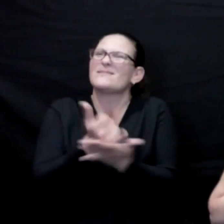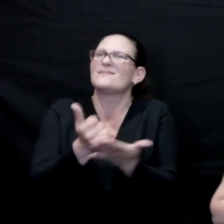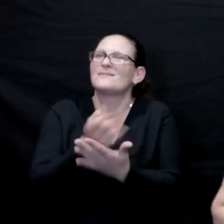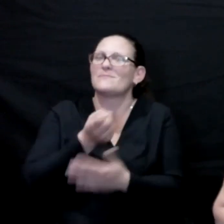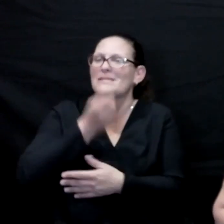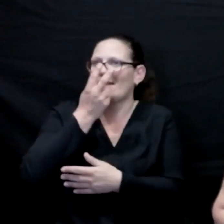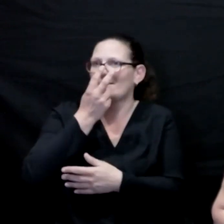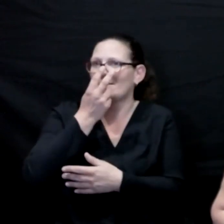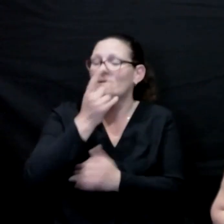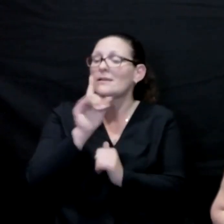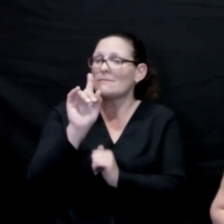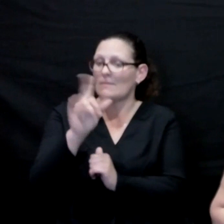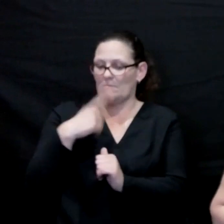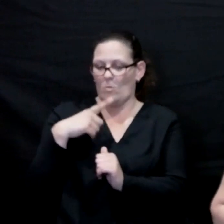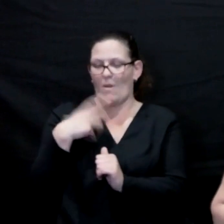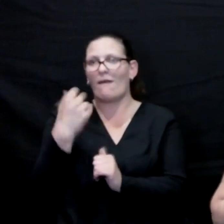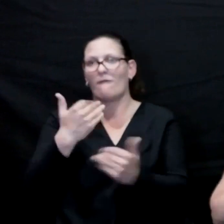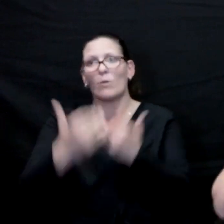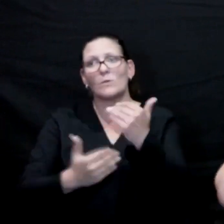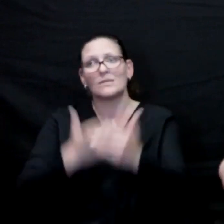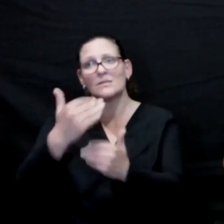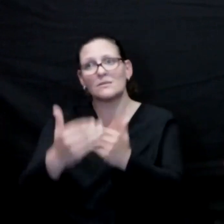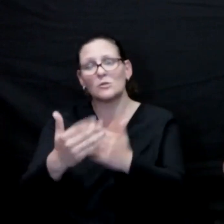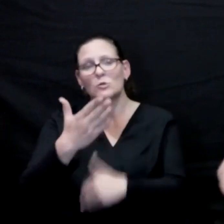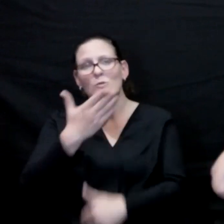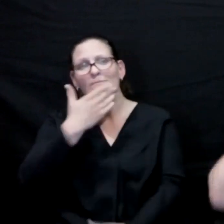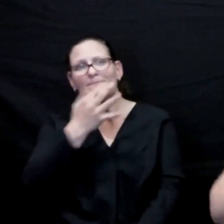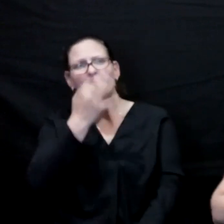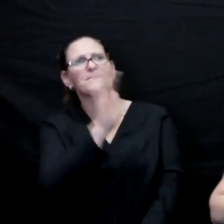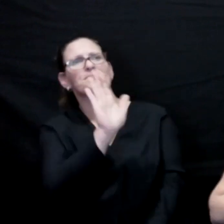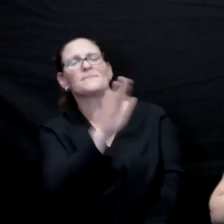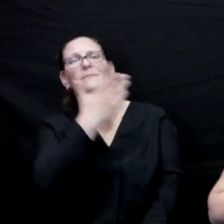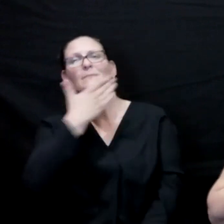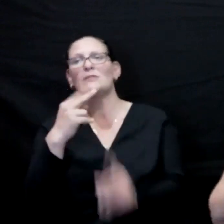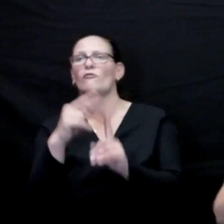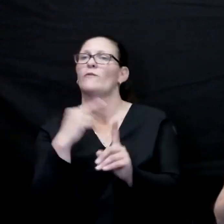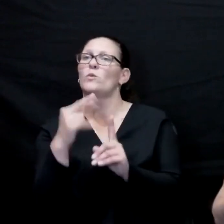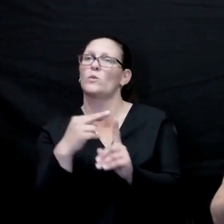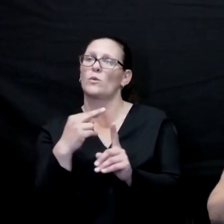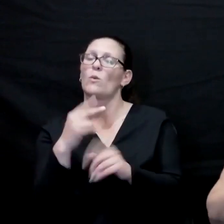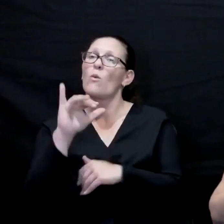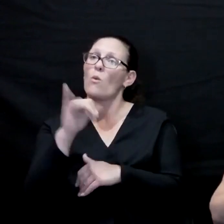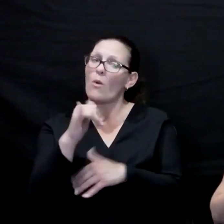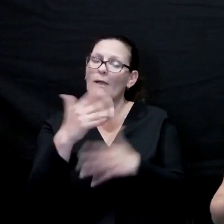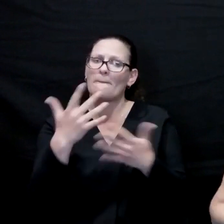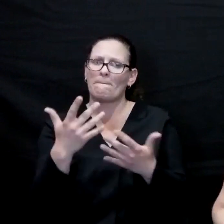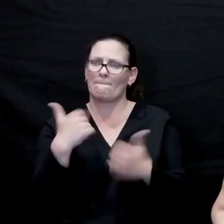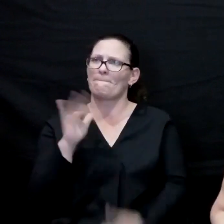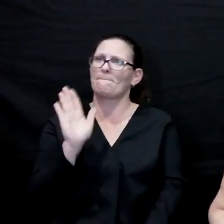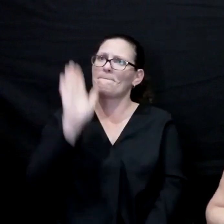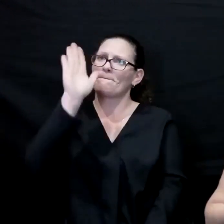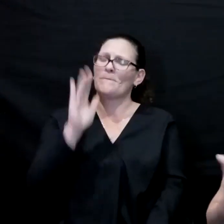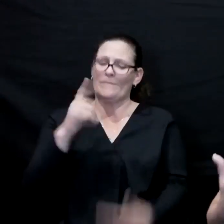You can go through the internal review, you know, or you can ask for a change of circumstances, which is also called an early